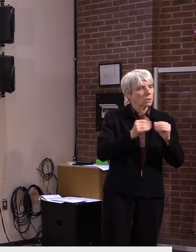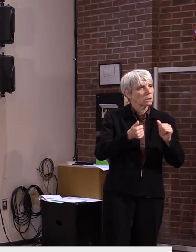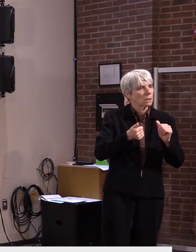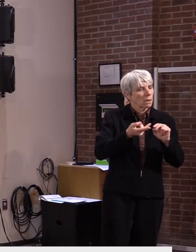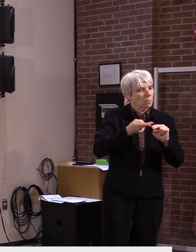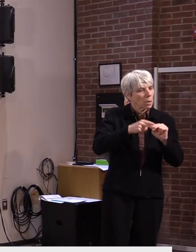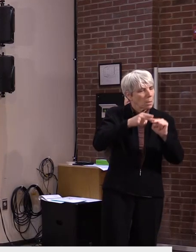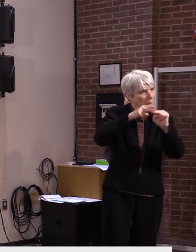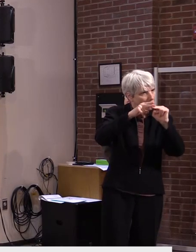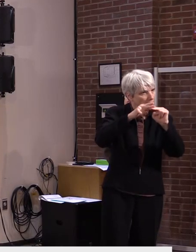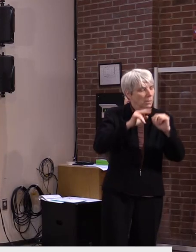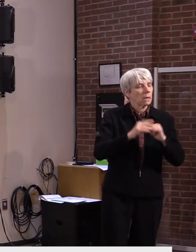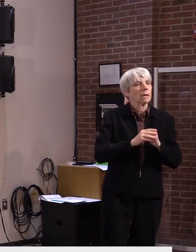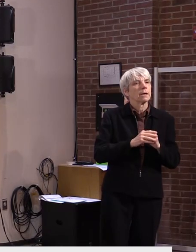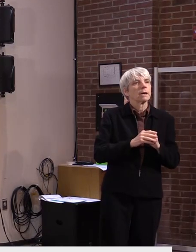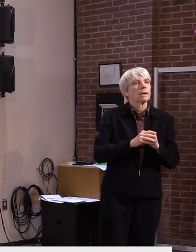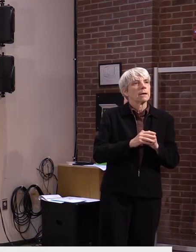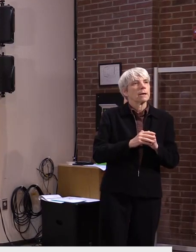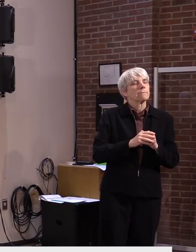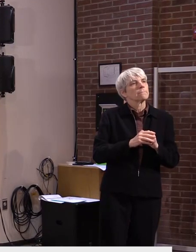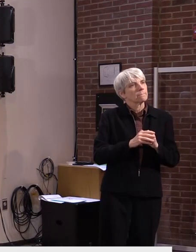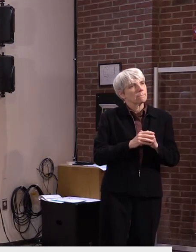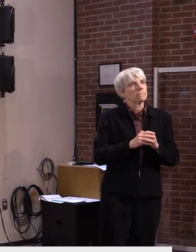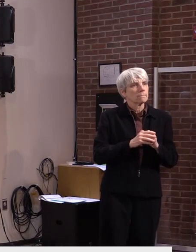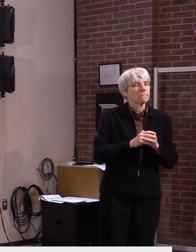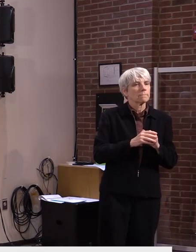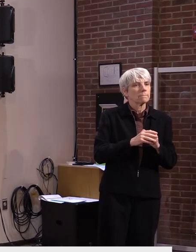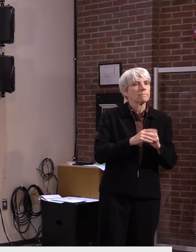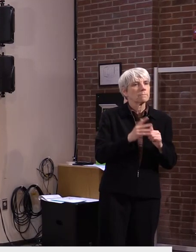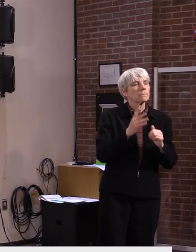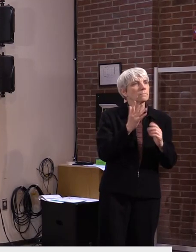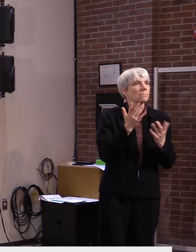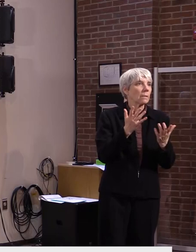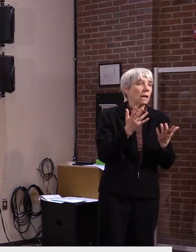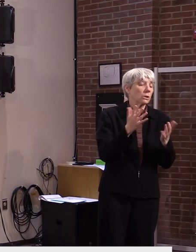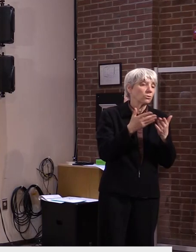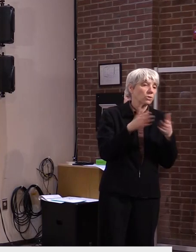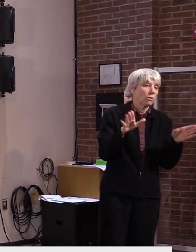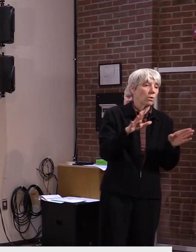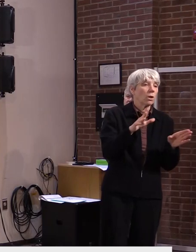rates, and to some extent the number of cases,